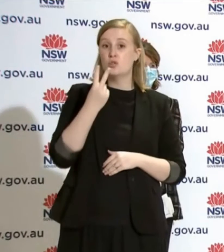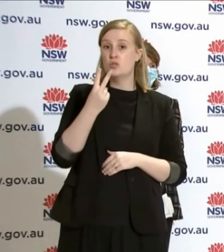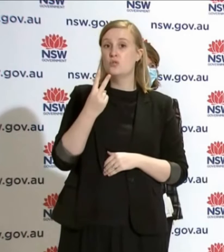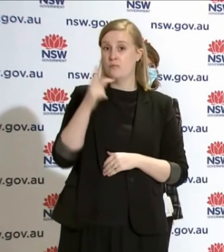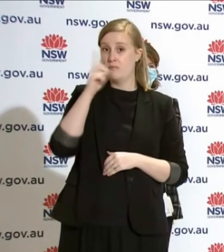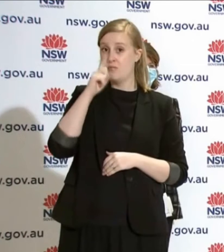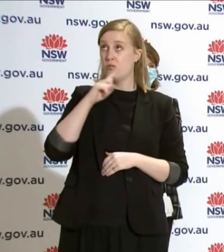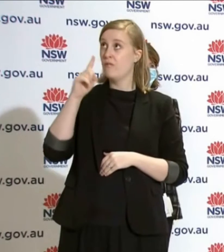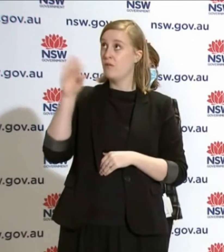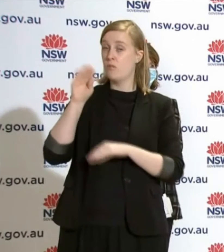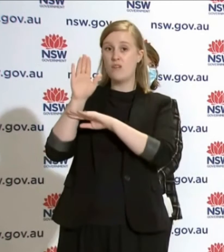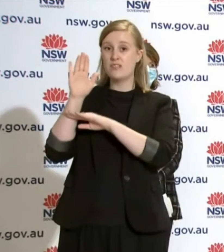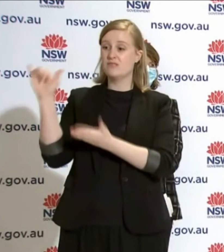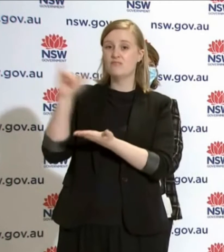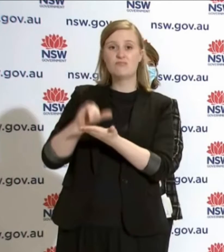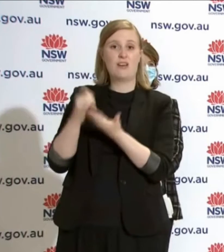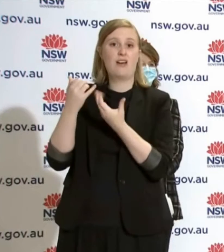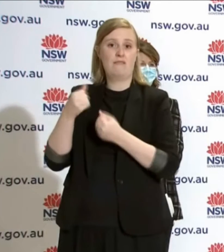overseas acquired infection. There were